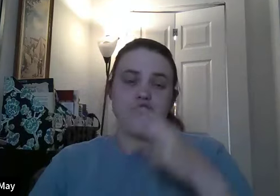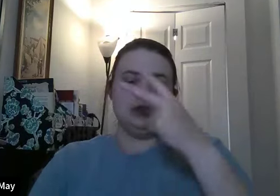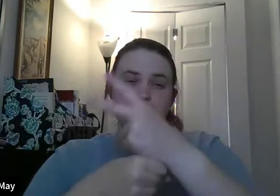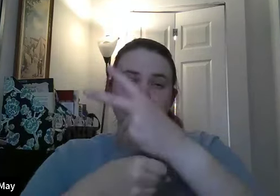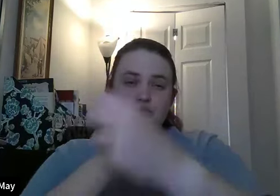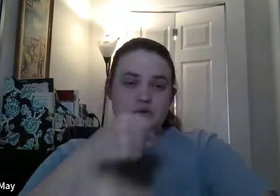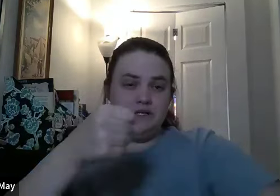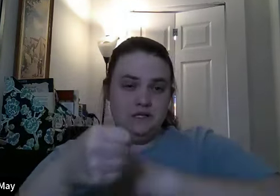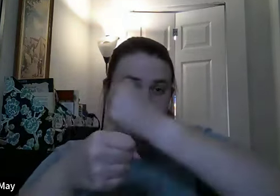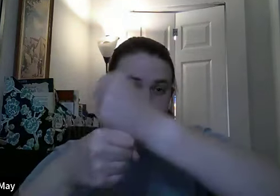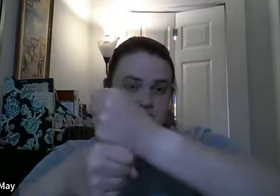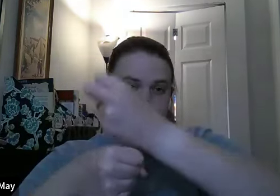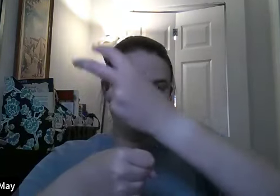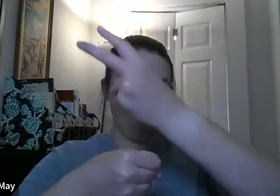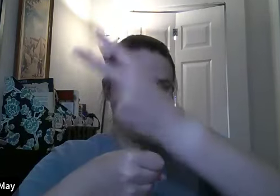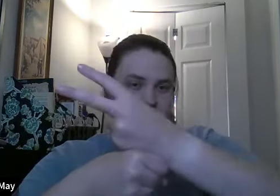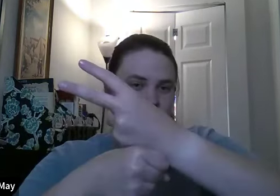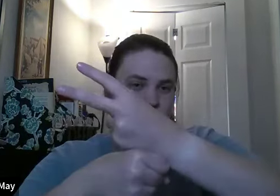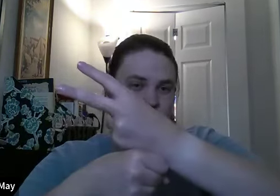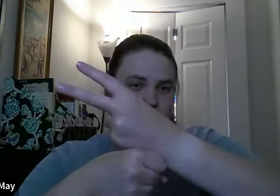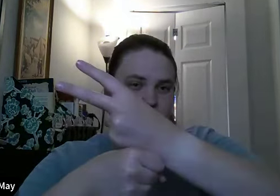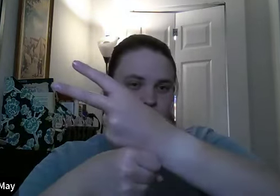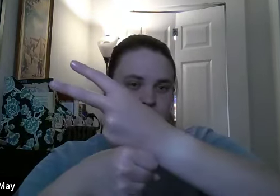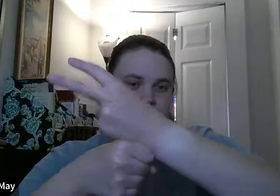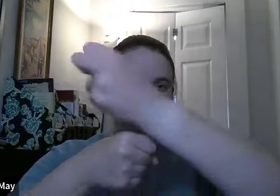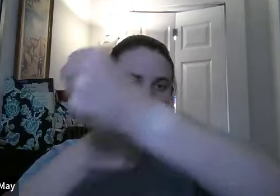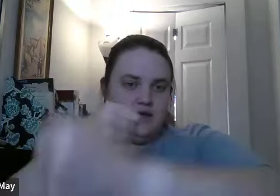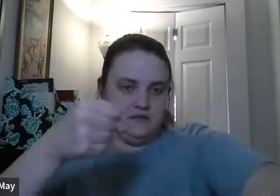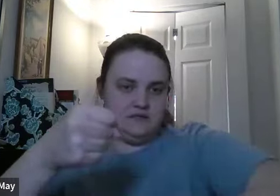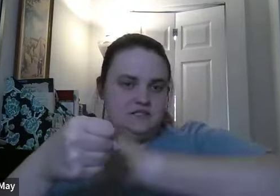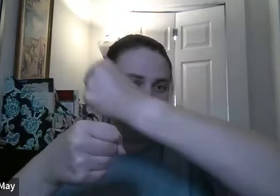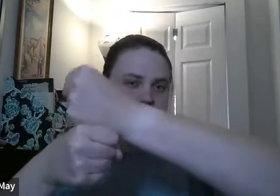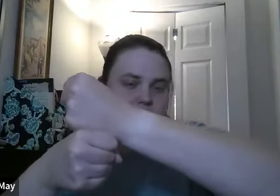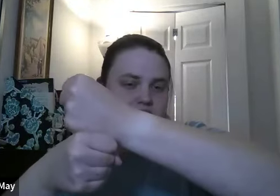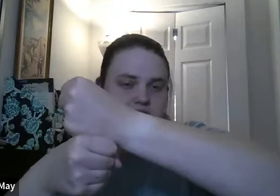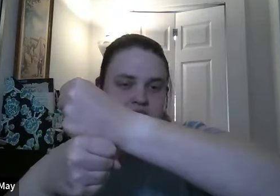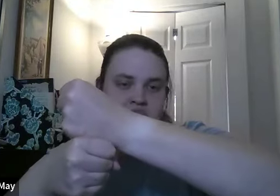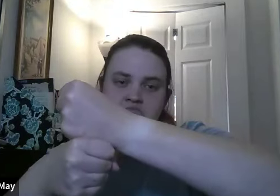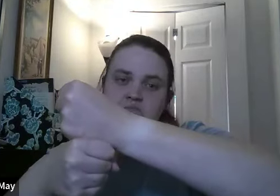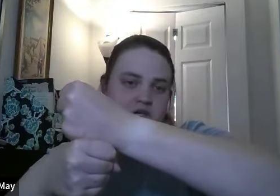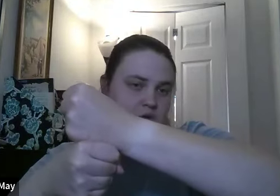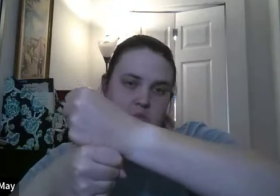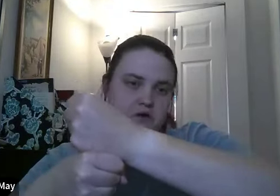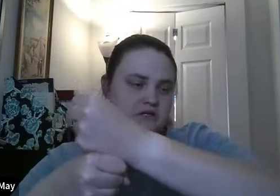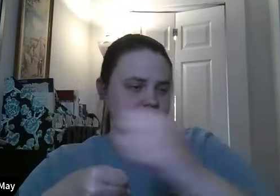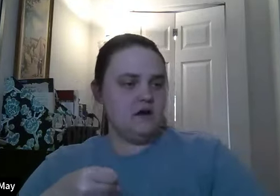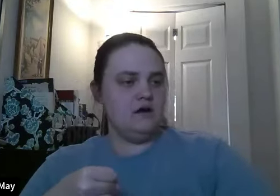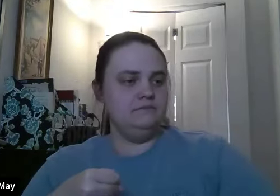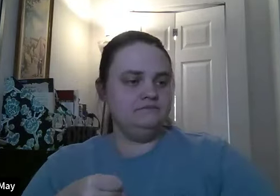do 2 years, where it's like you tap it with a 2 and then just keep with the fist. Either way works.